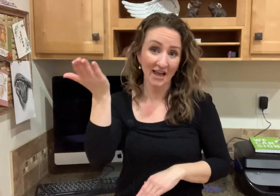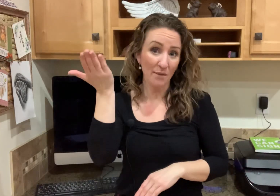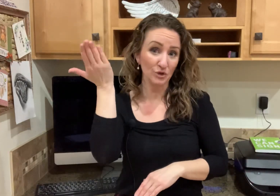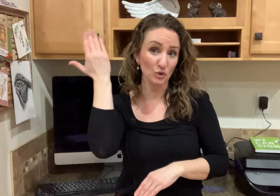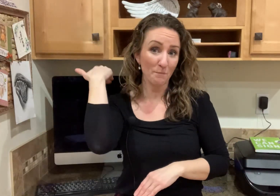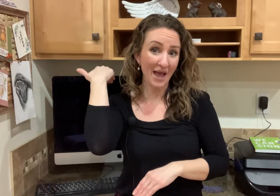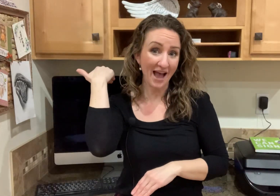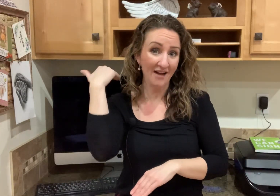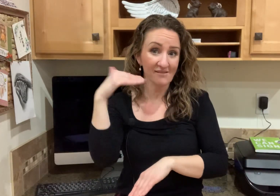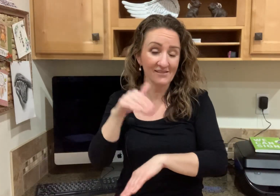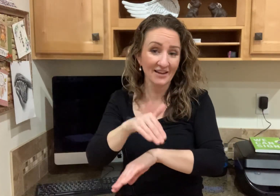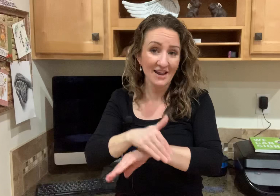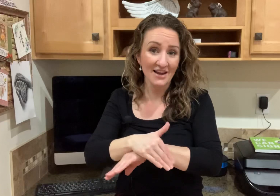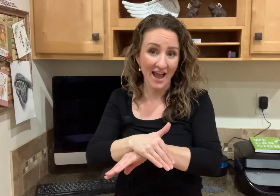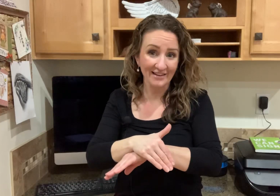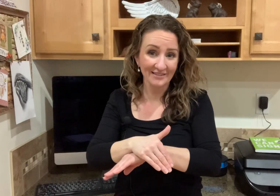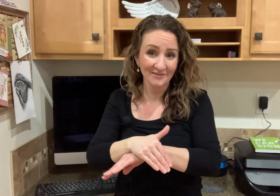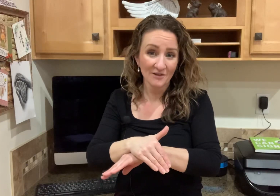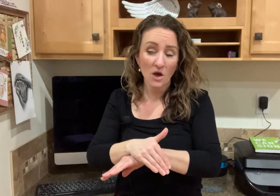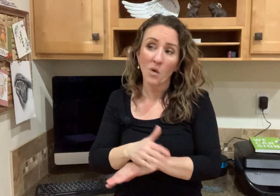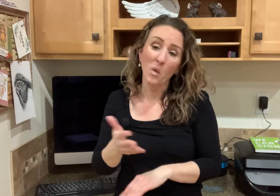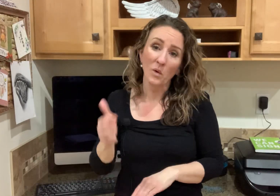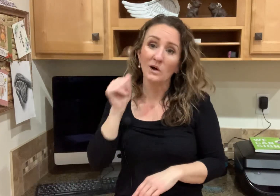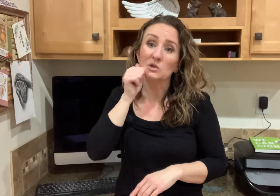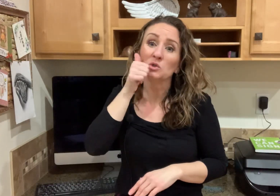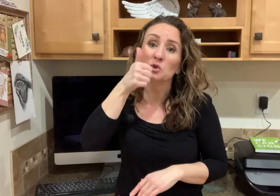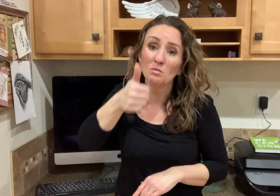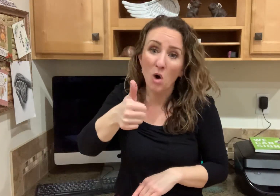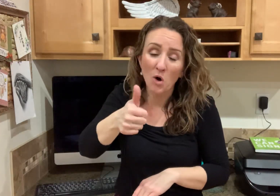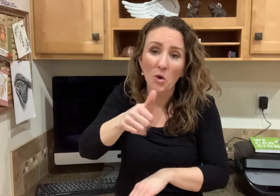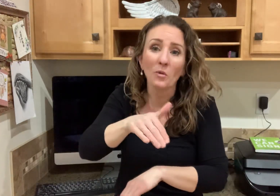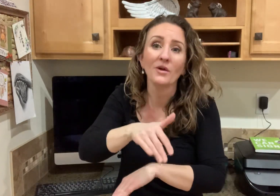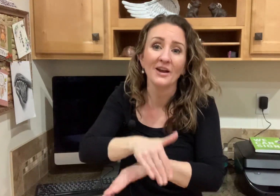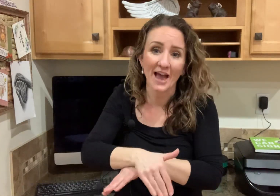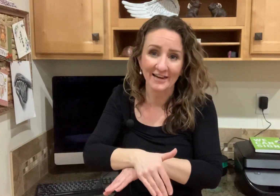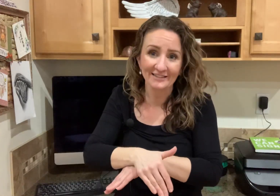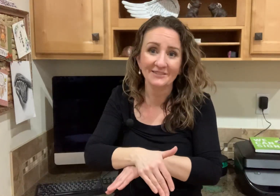would do past night or tomorrow night.